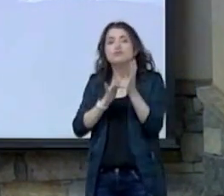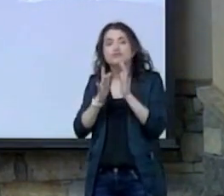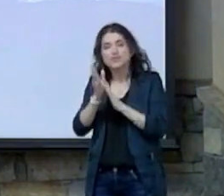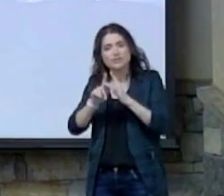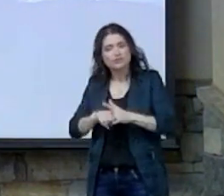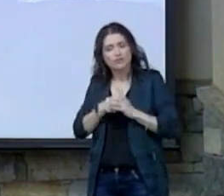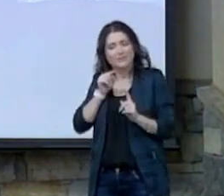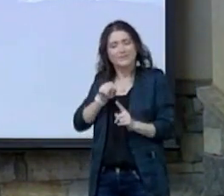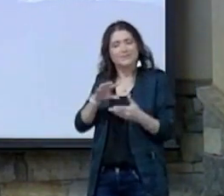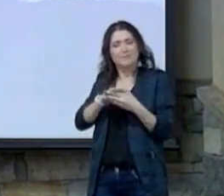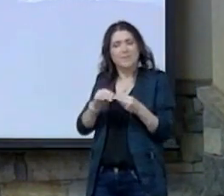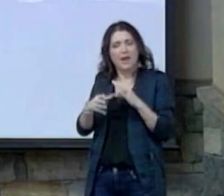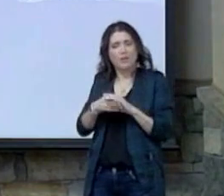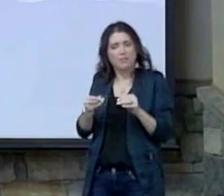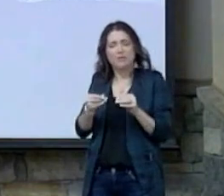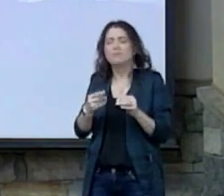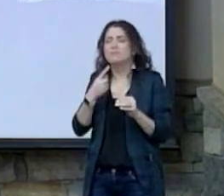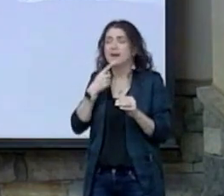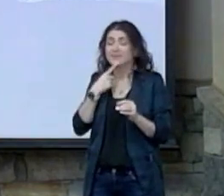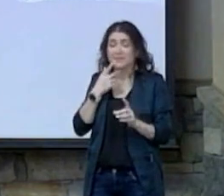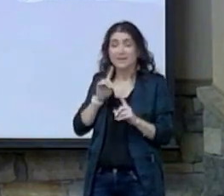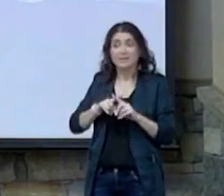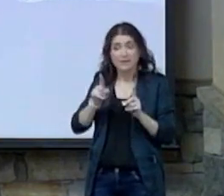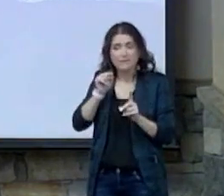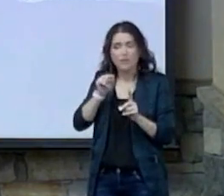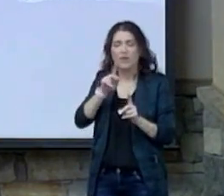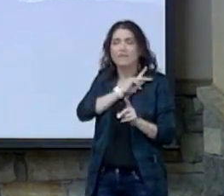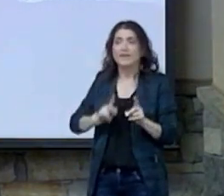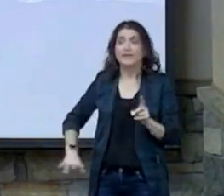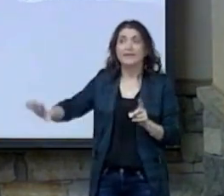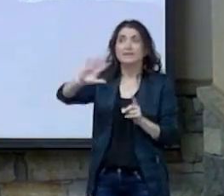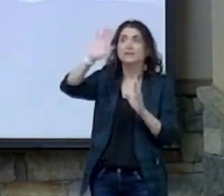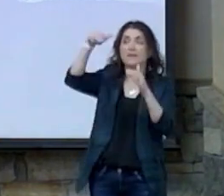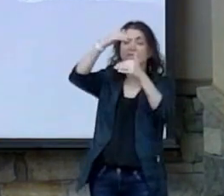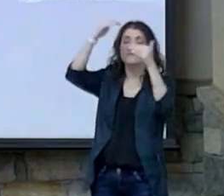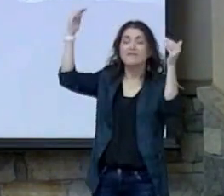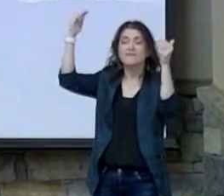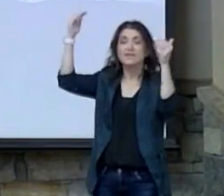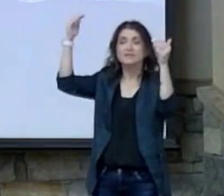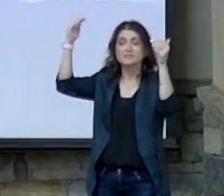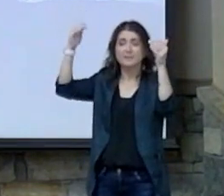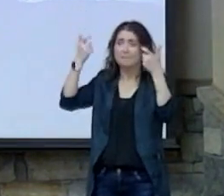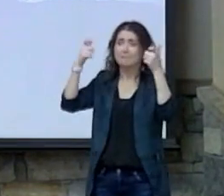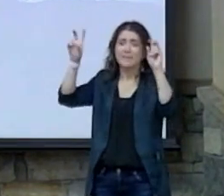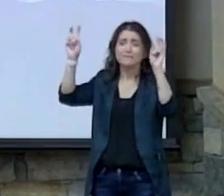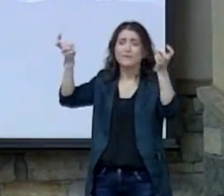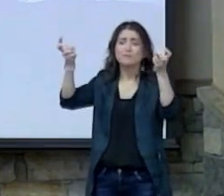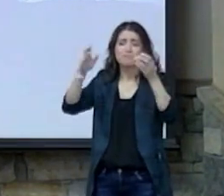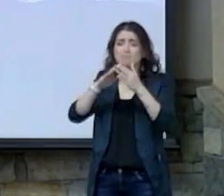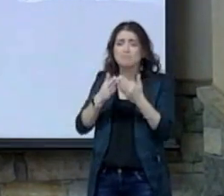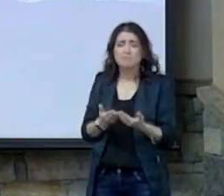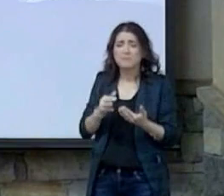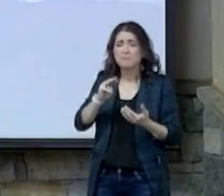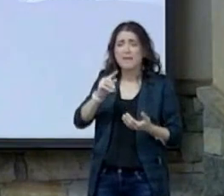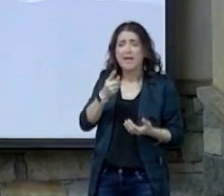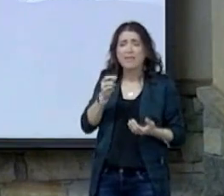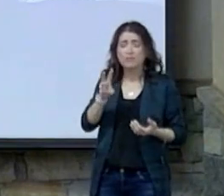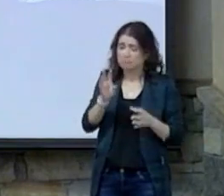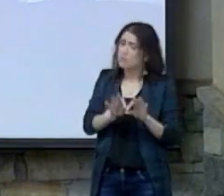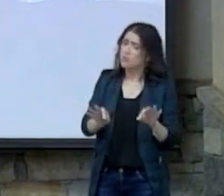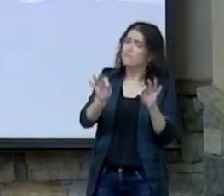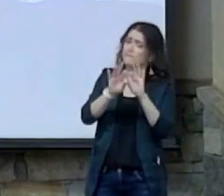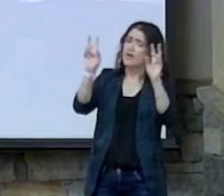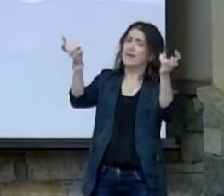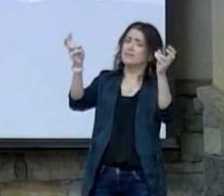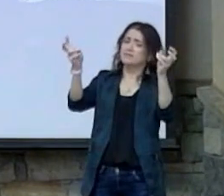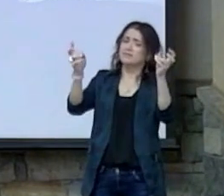this parable by saying, therefore the kingdom of heaven. Key phrase in the book of Matthew. And it's an important phrase.